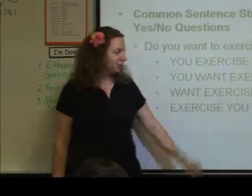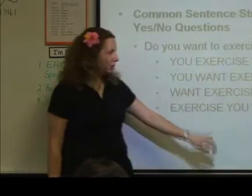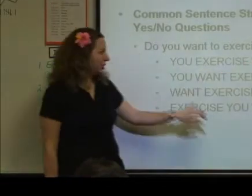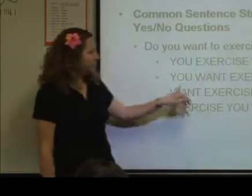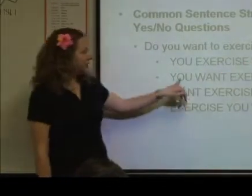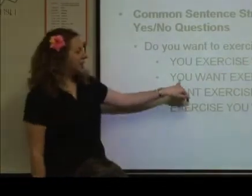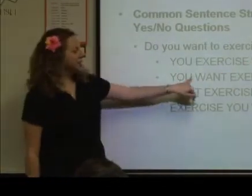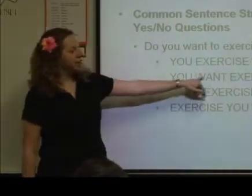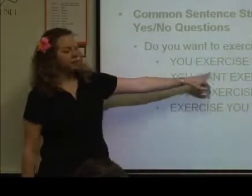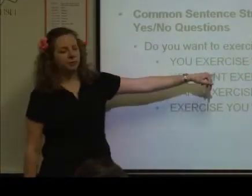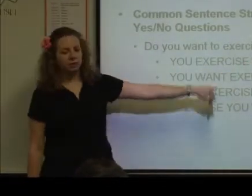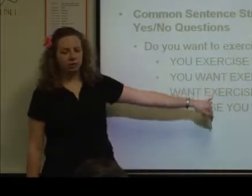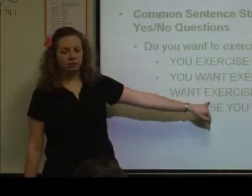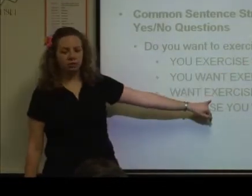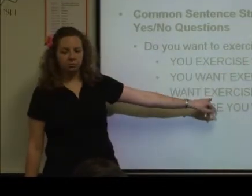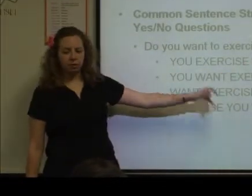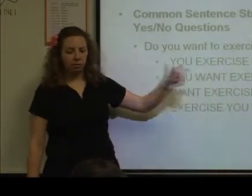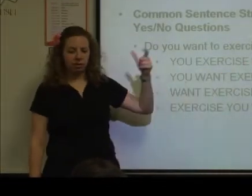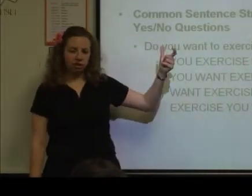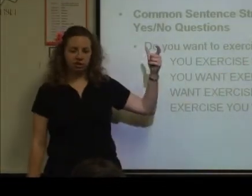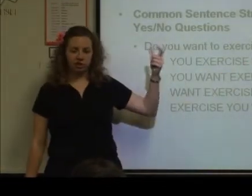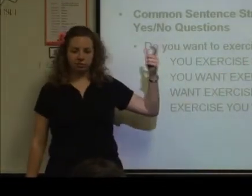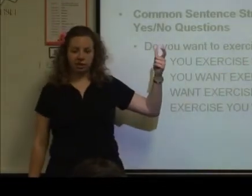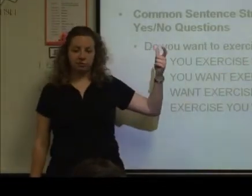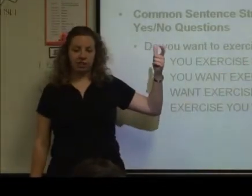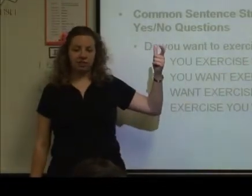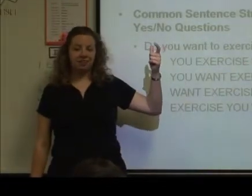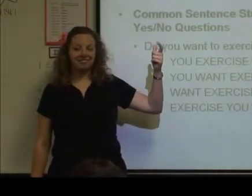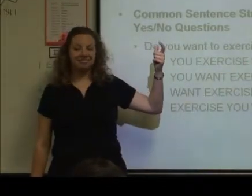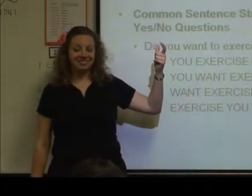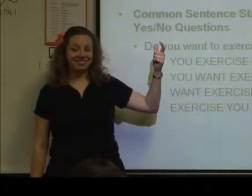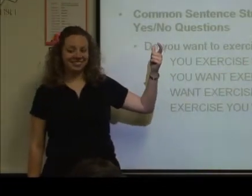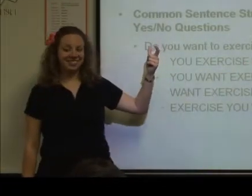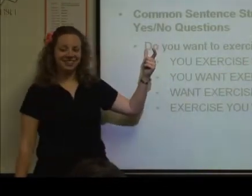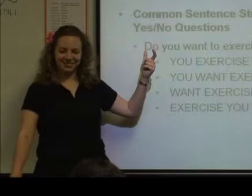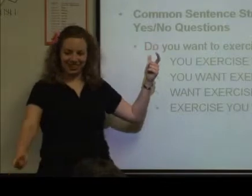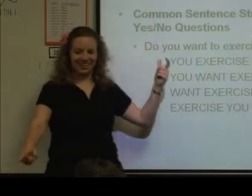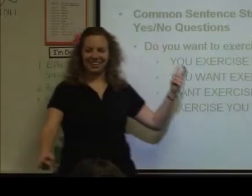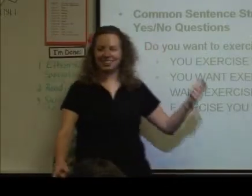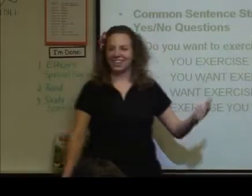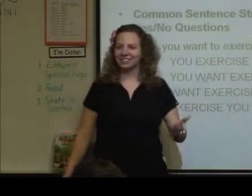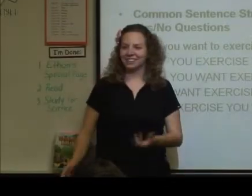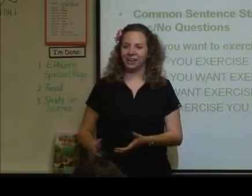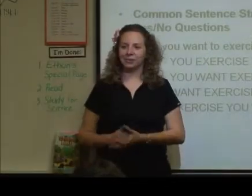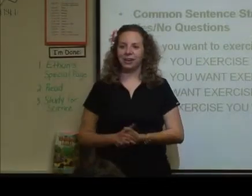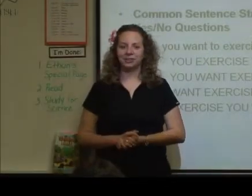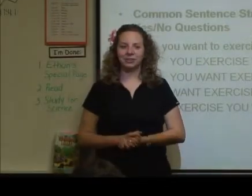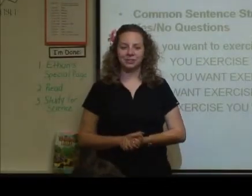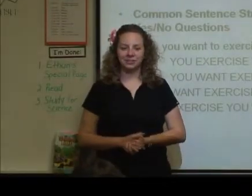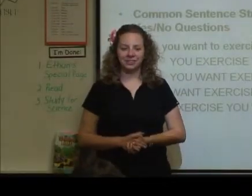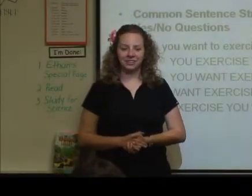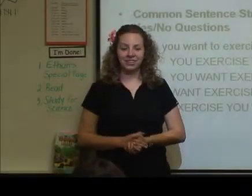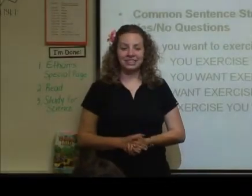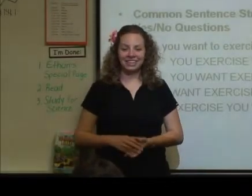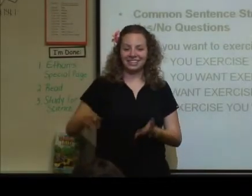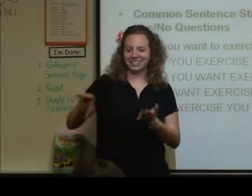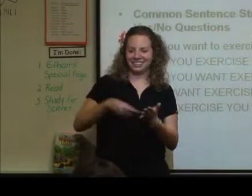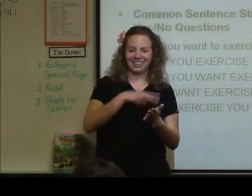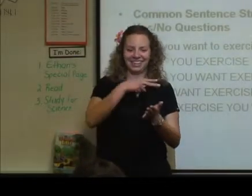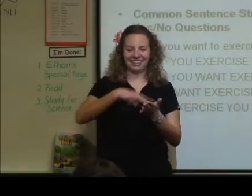You can also do it any of the other ways too. But watch TV you would keep together. Good one, I like that. Okay, what else? Dance. Dance. I like